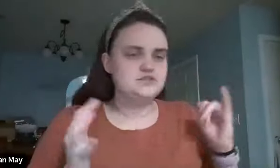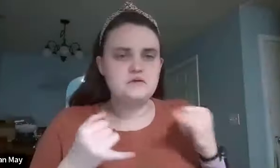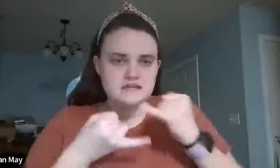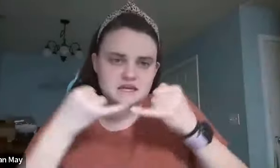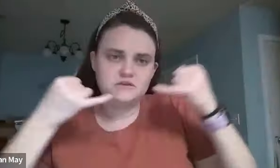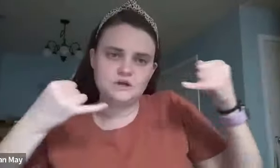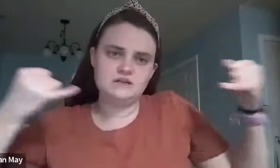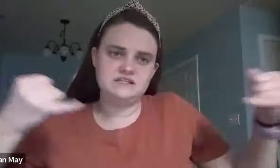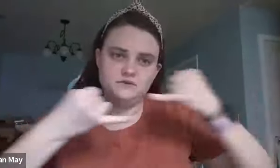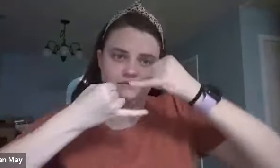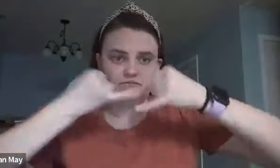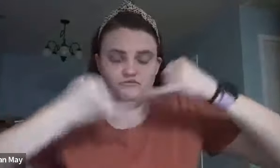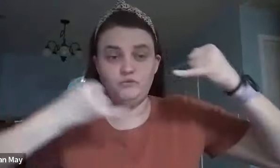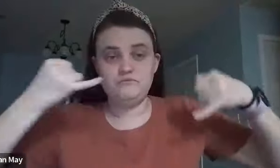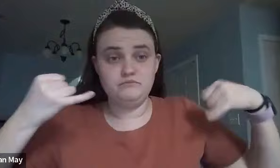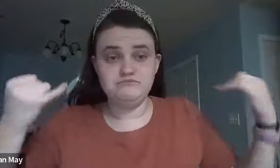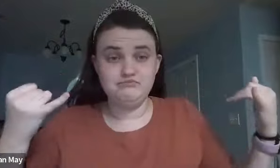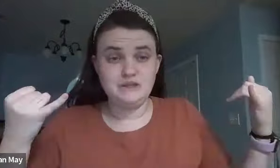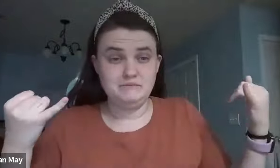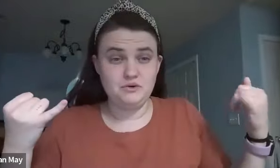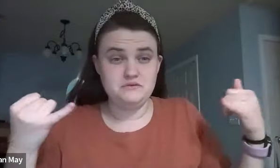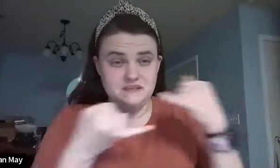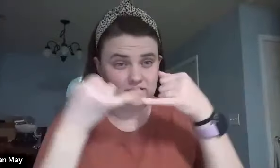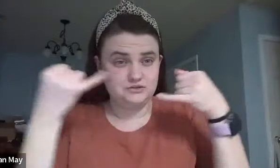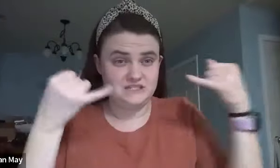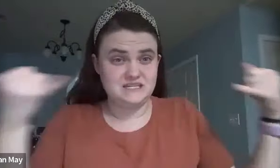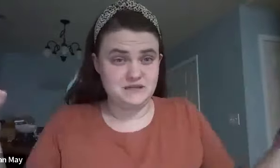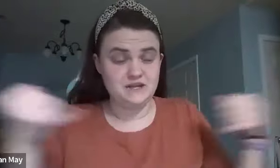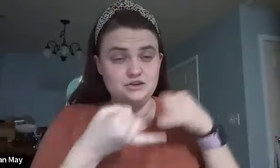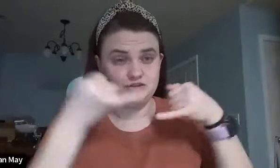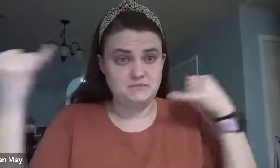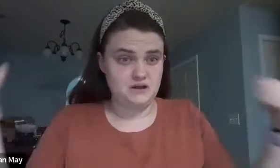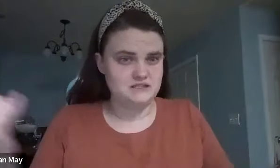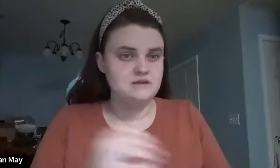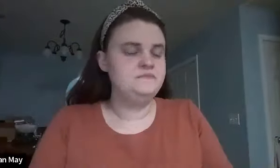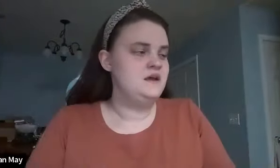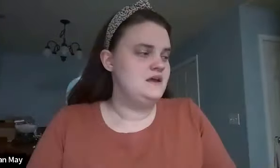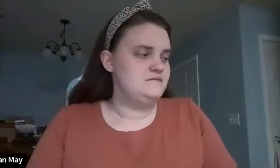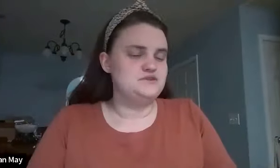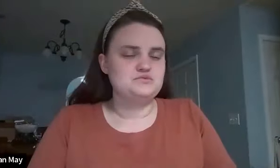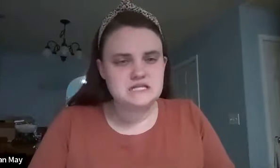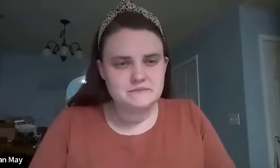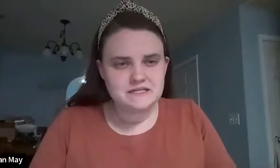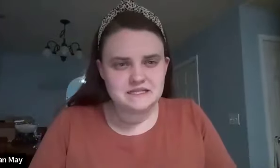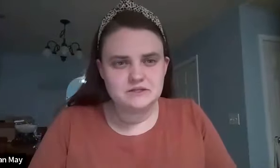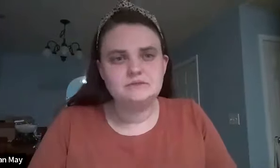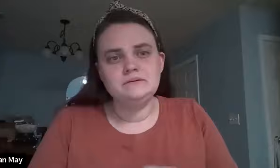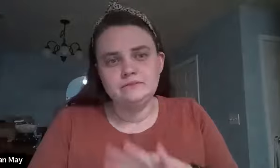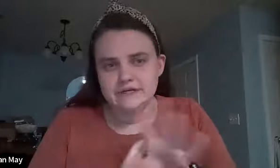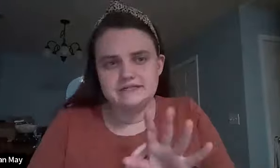So that's kind of the one I'll see for really both, is that you'll just say spaghetti or you'll say pasta. If it's a really big deal, when in